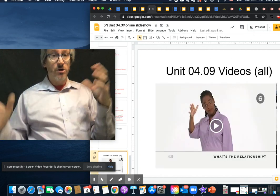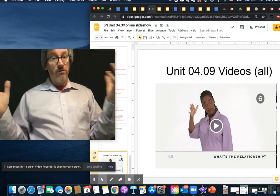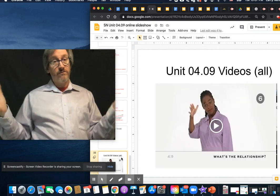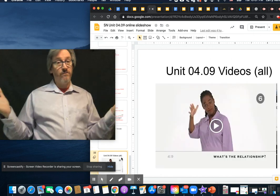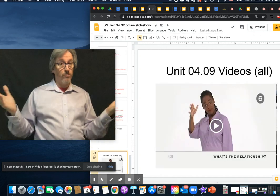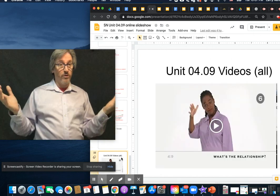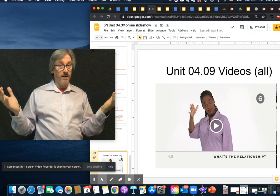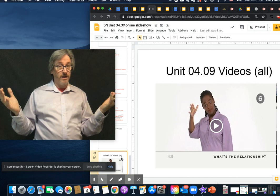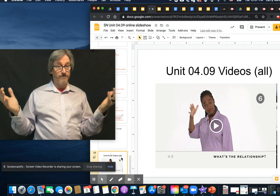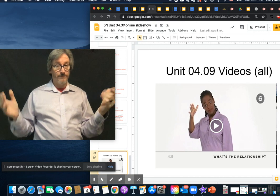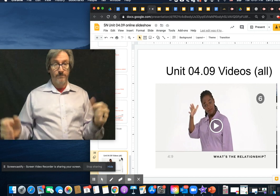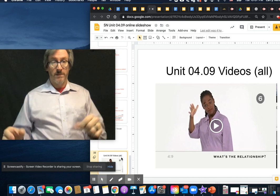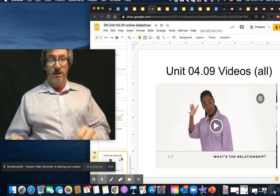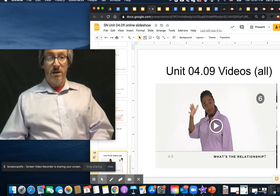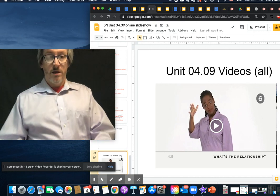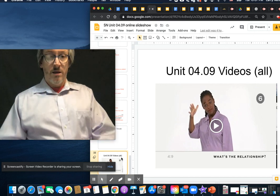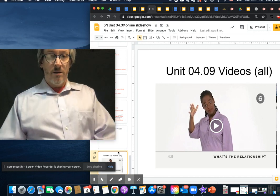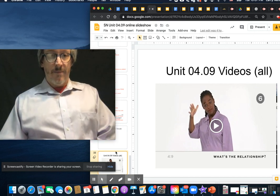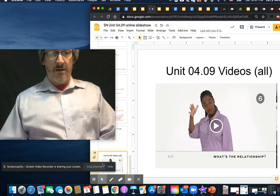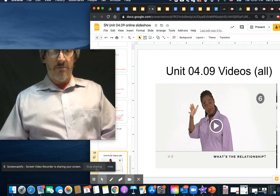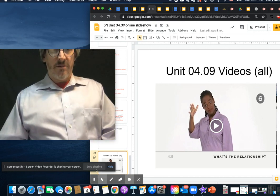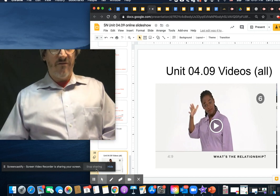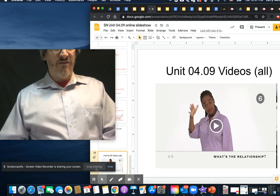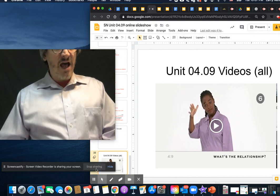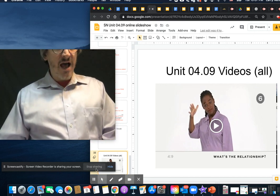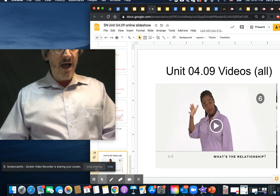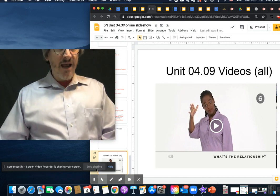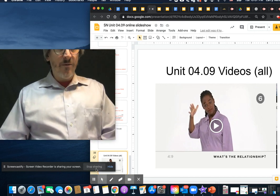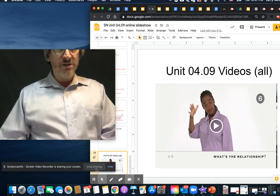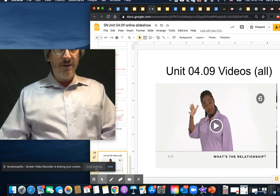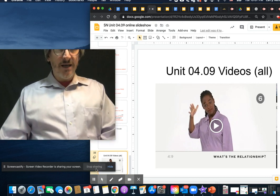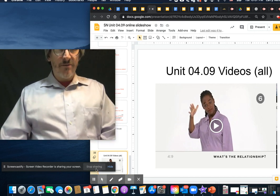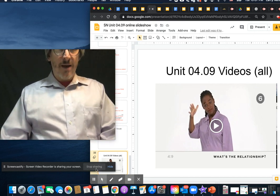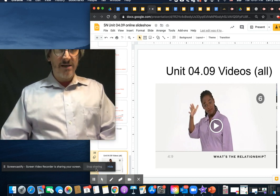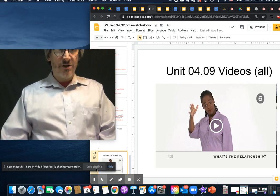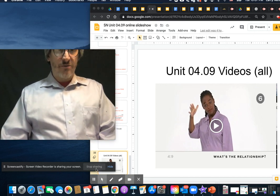videos for 4.9. Man, they fly once we get past 3.